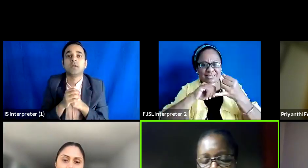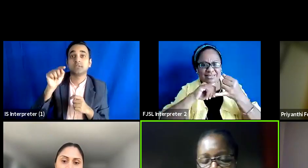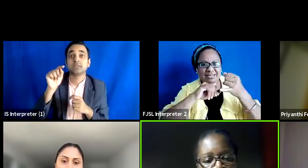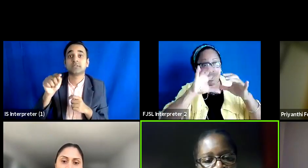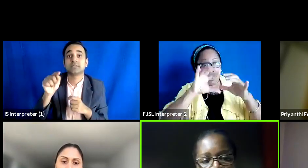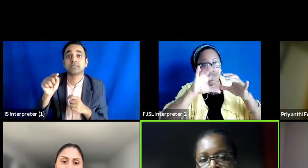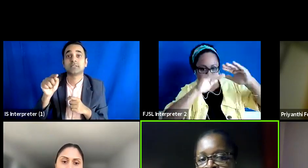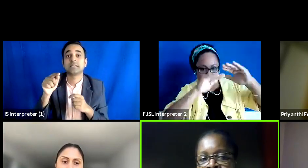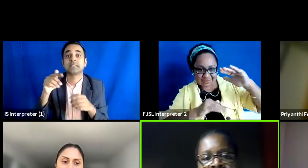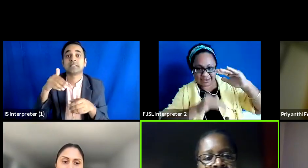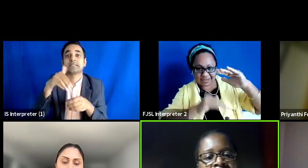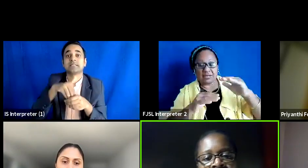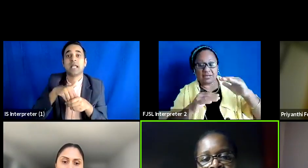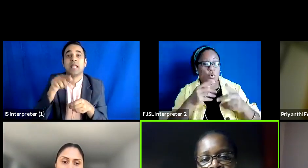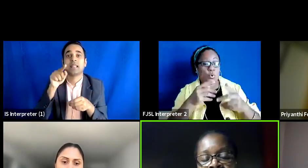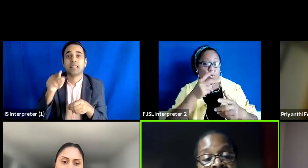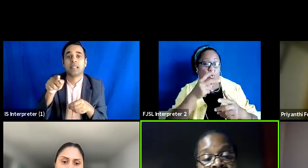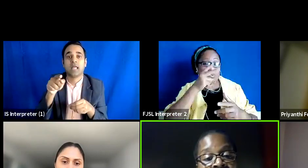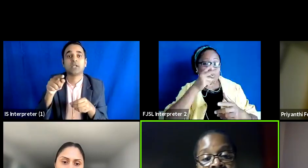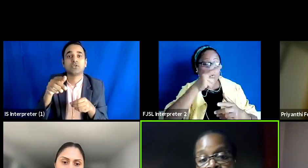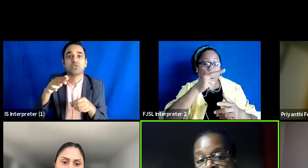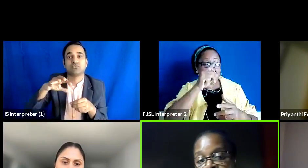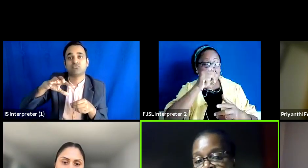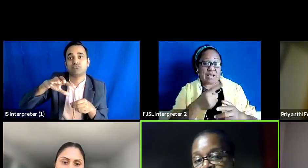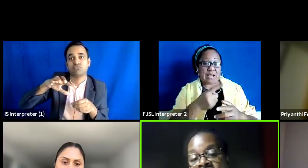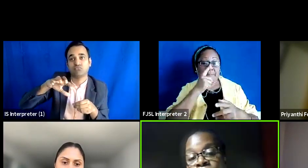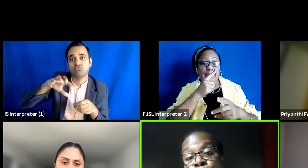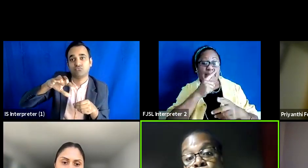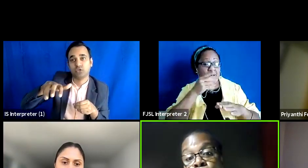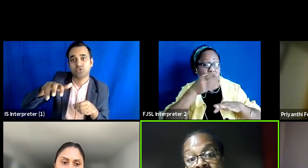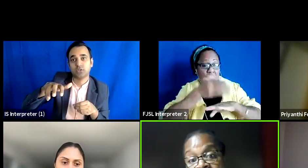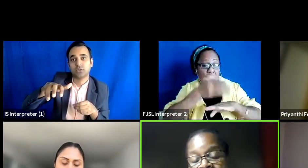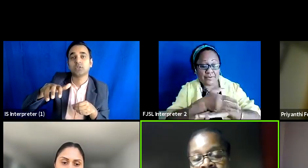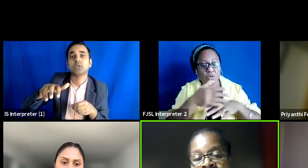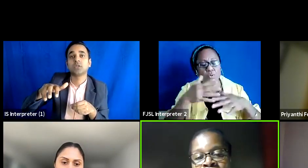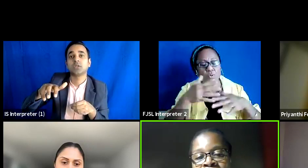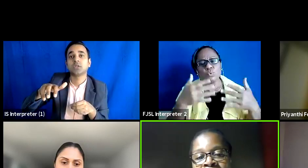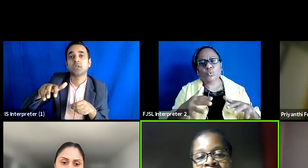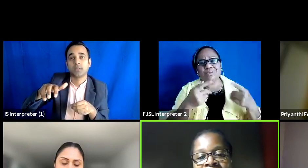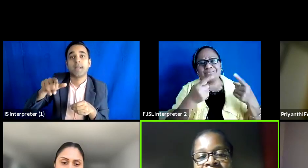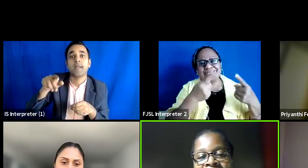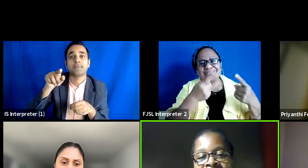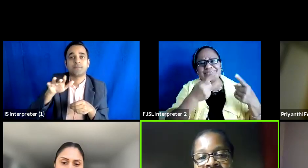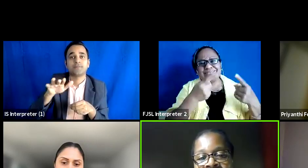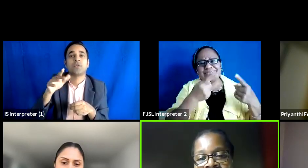people died, and several hundreds of thousands were left homeless.